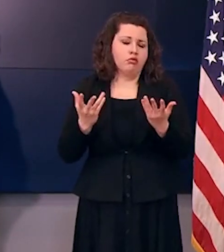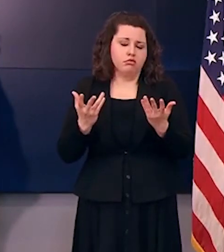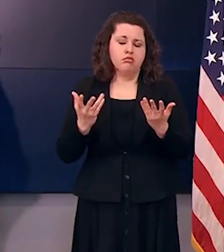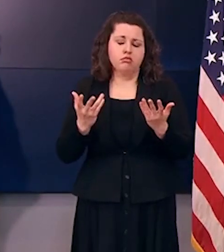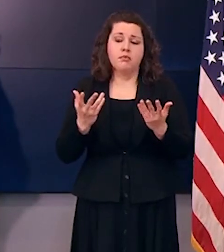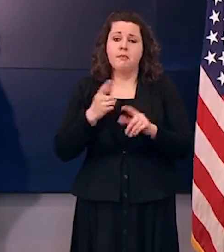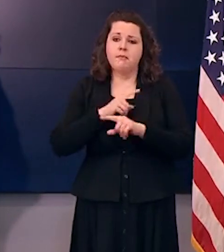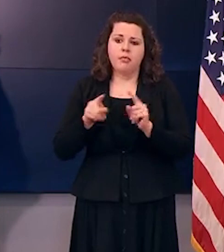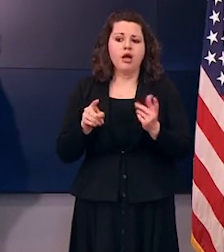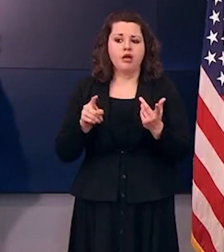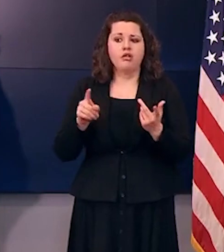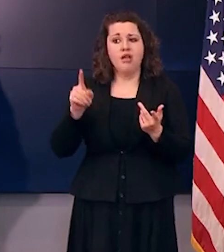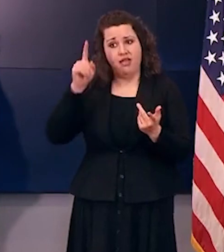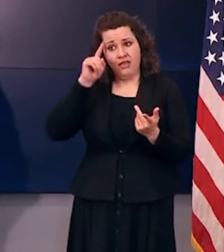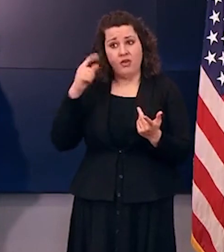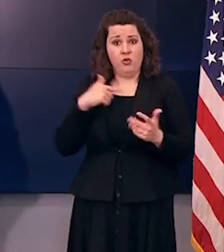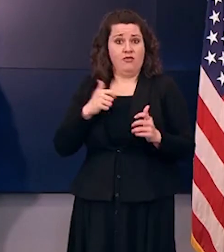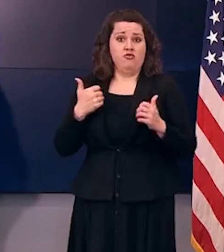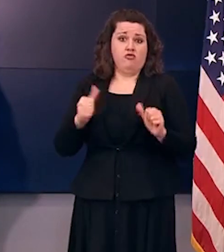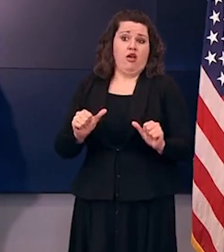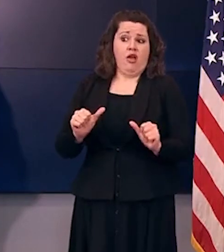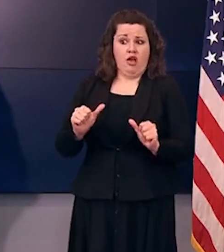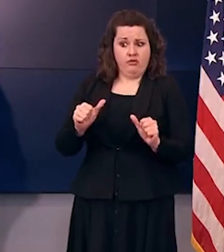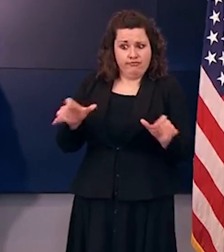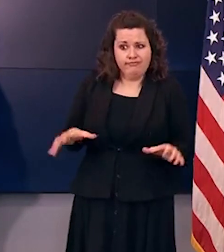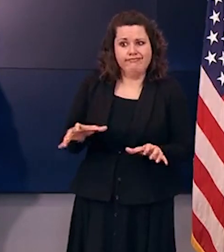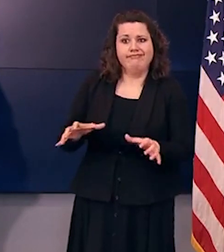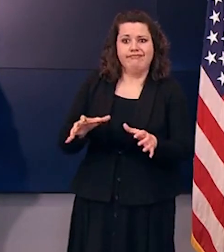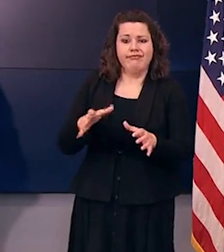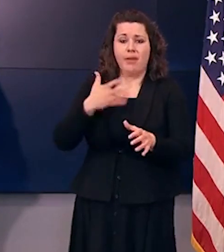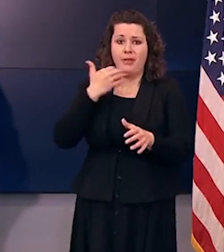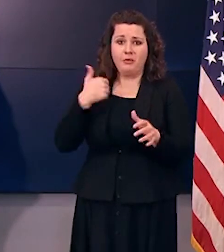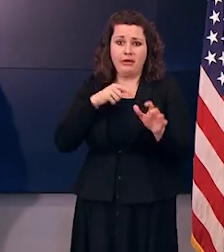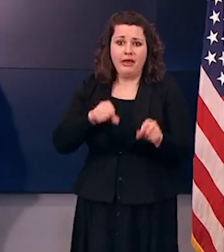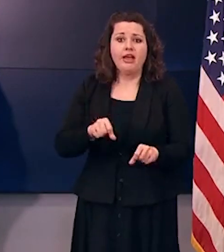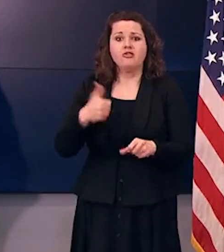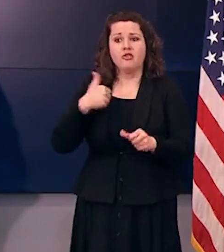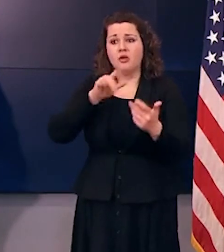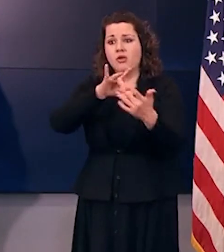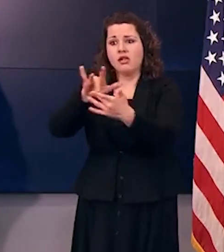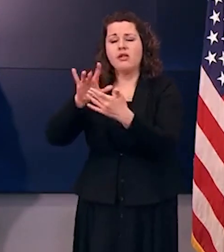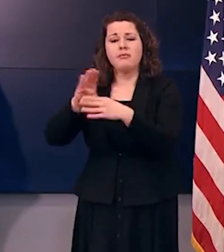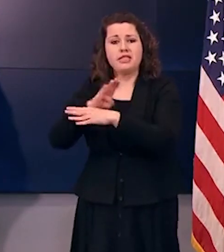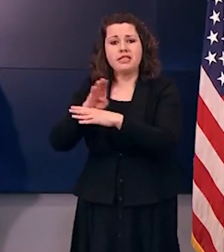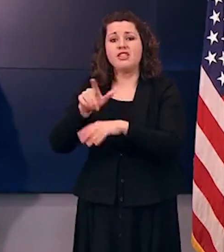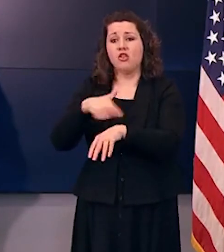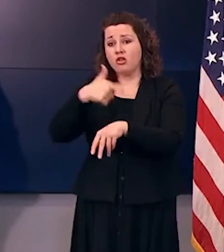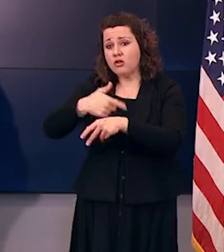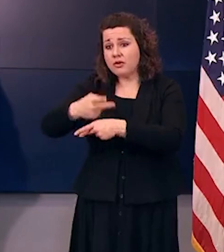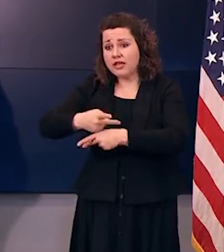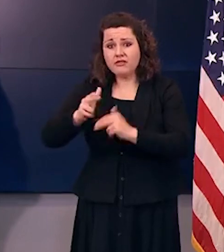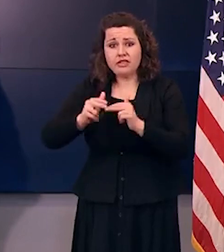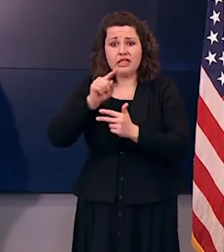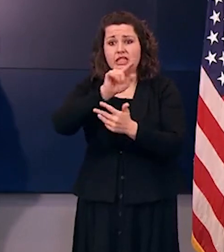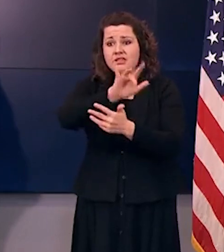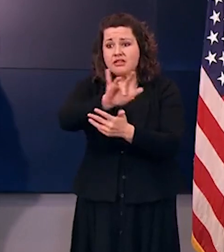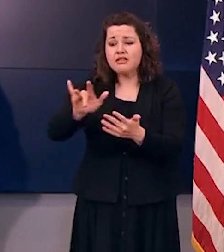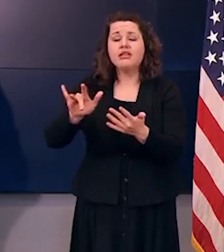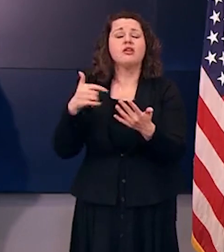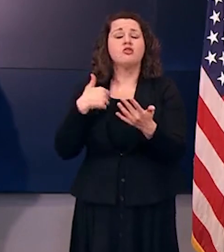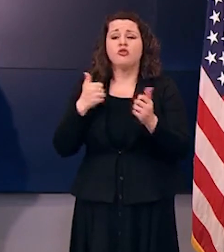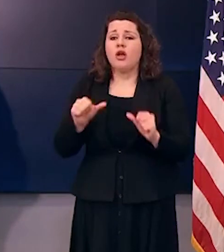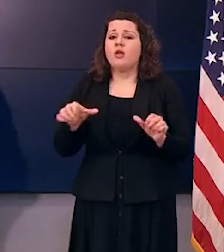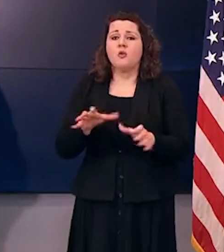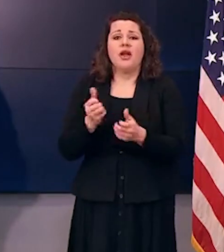I think we've been tried to be very proactive. We've tried to reach out to the businesses and to the long-term care facilities and to do everything that